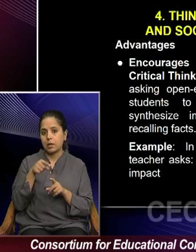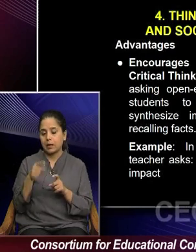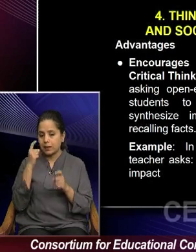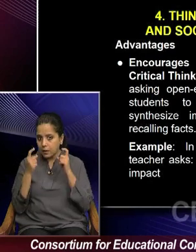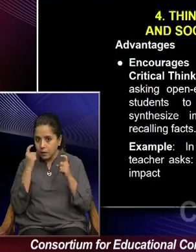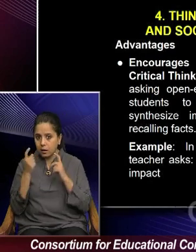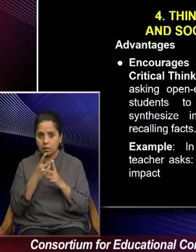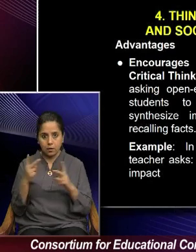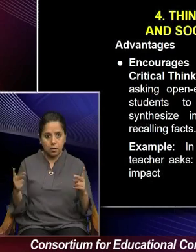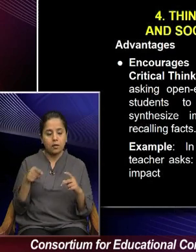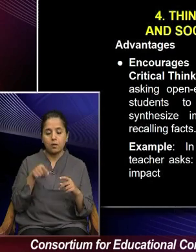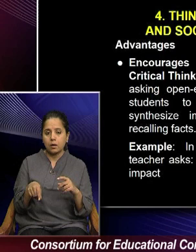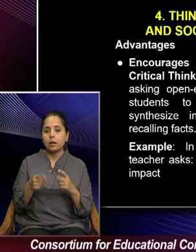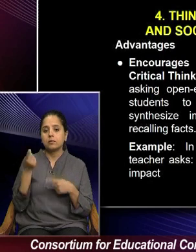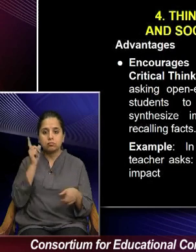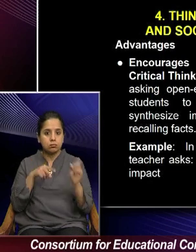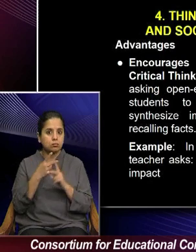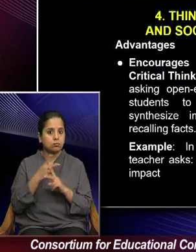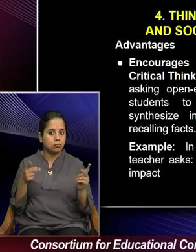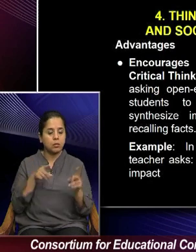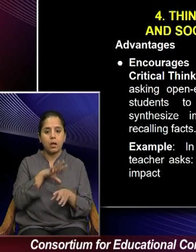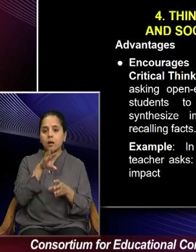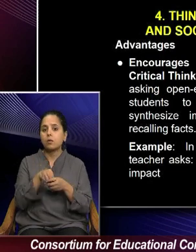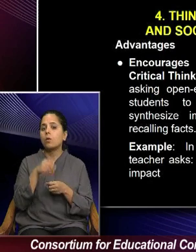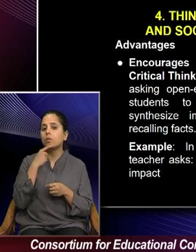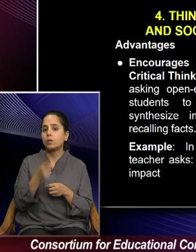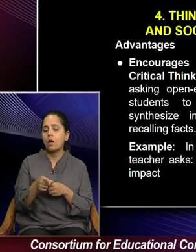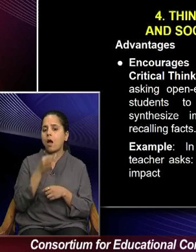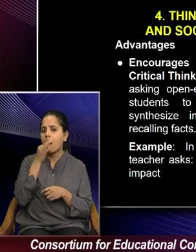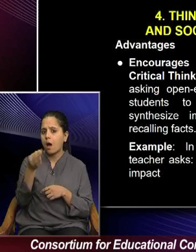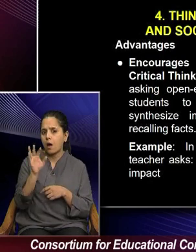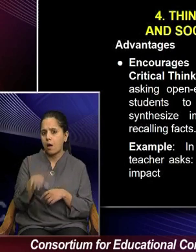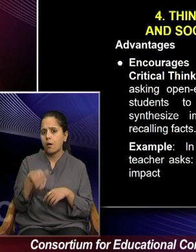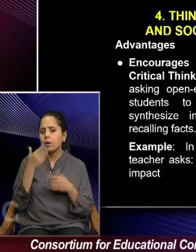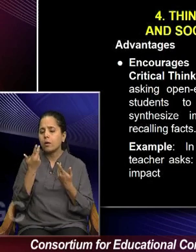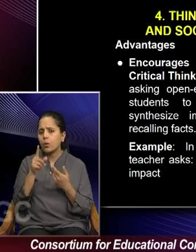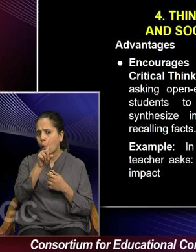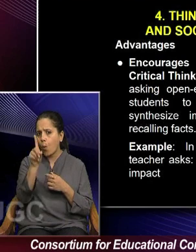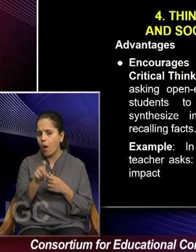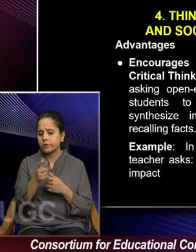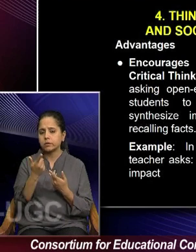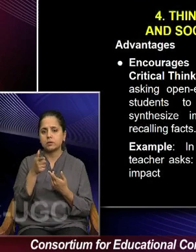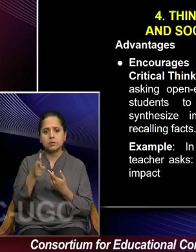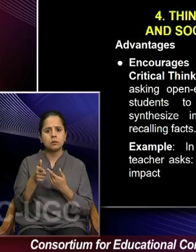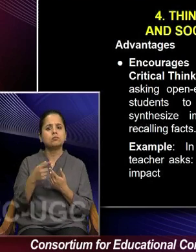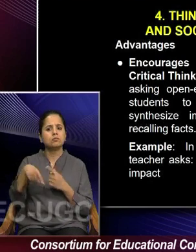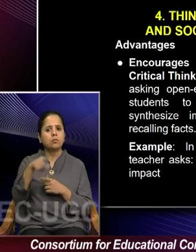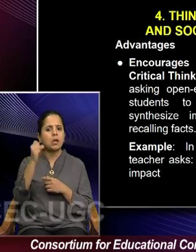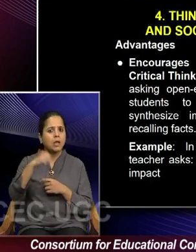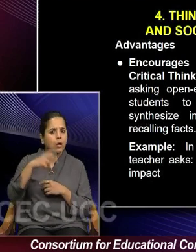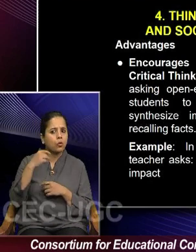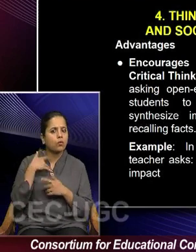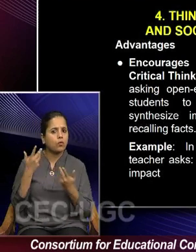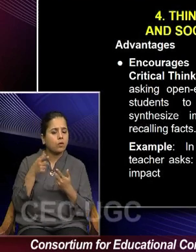thinking. These strategies involve asking the open-ended questions, promoting the